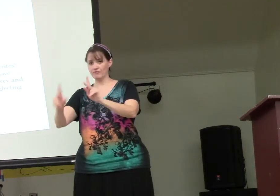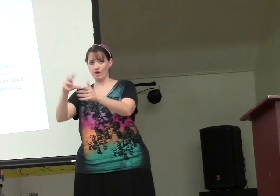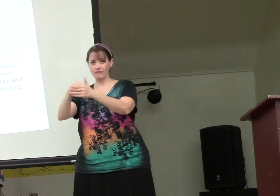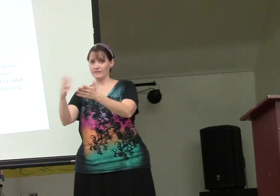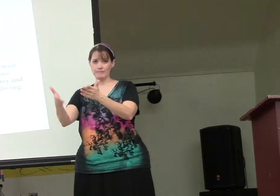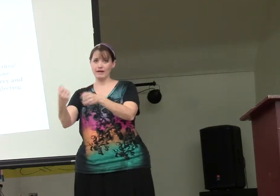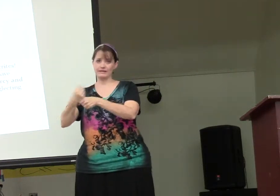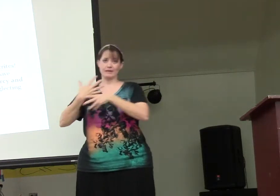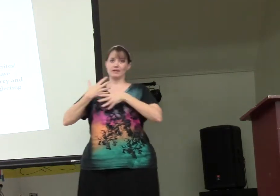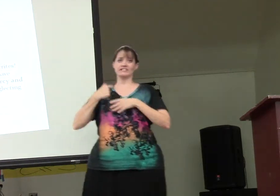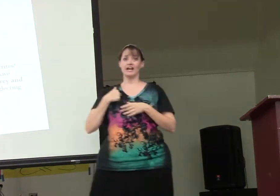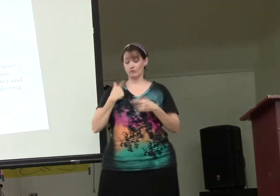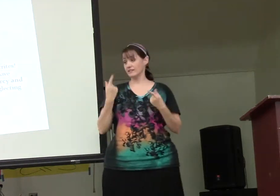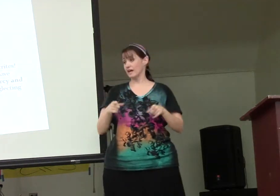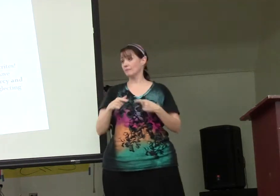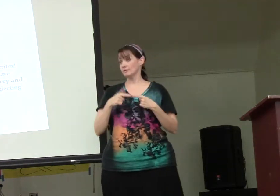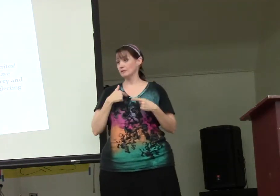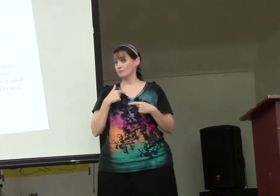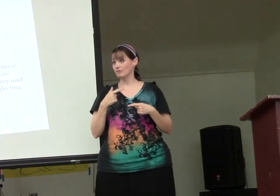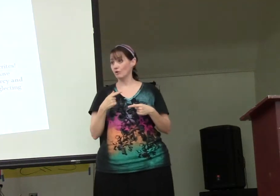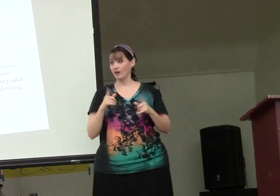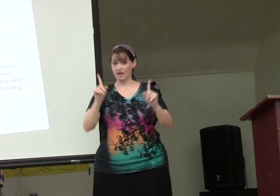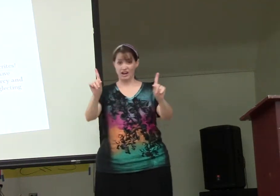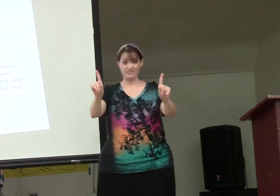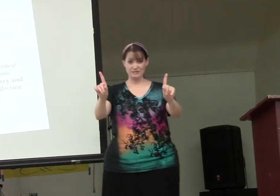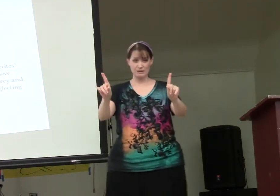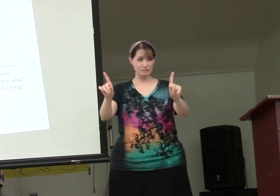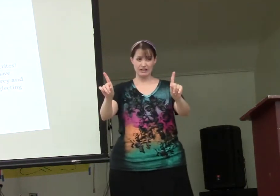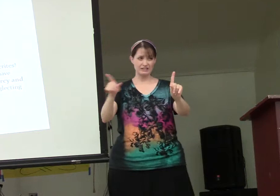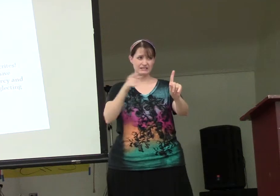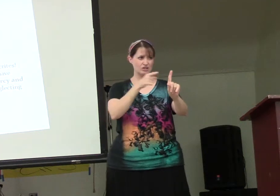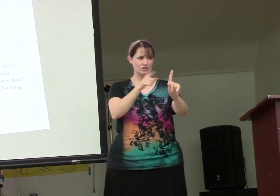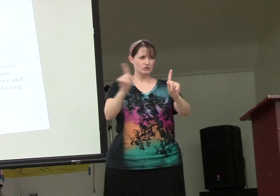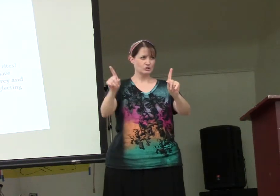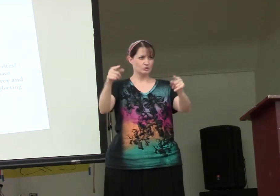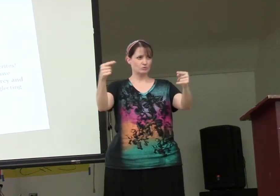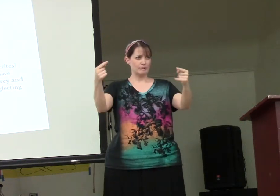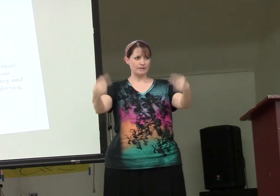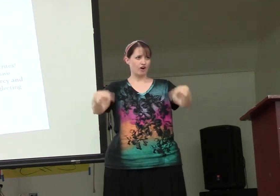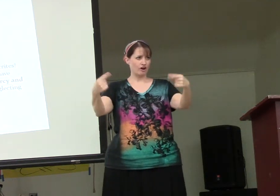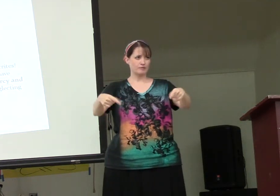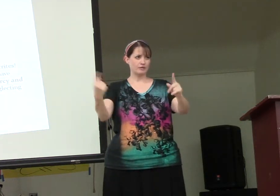involved, they might attack you. That's happened to me before. I've seen people and I see, ooh, maybe an argument or